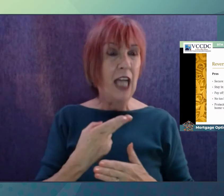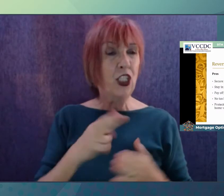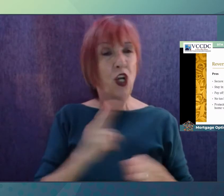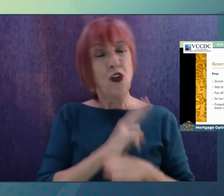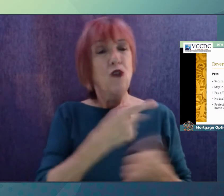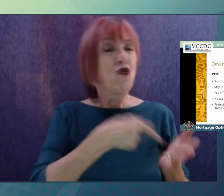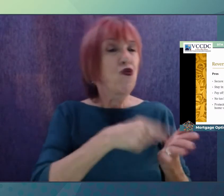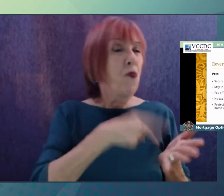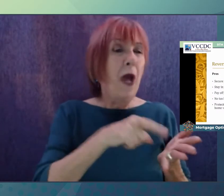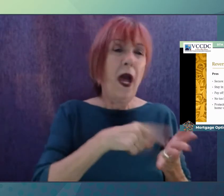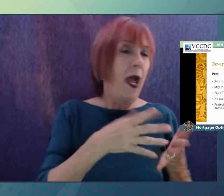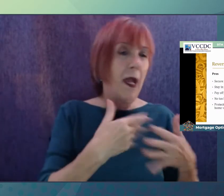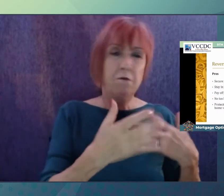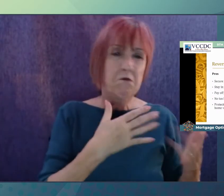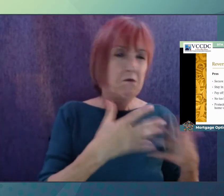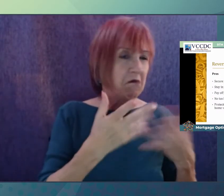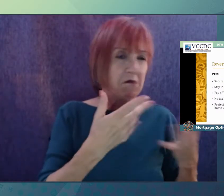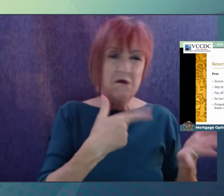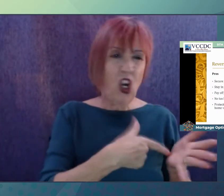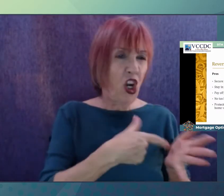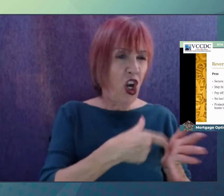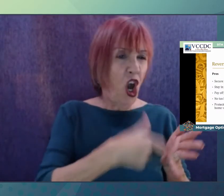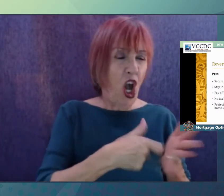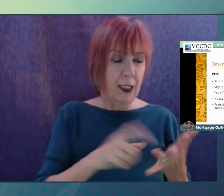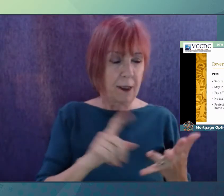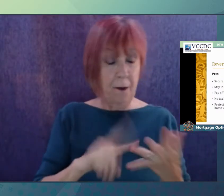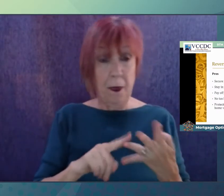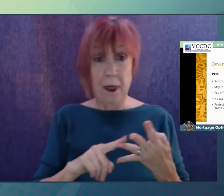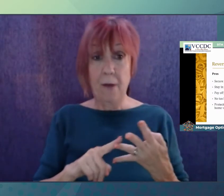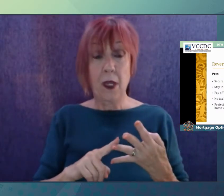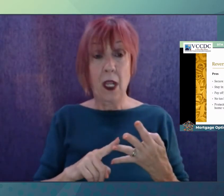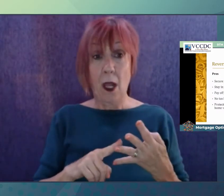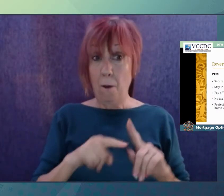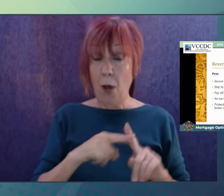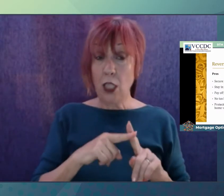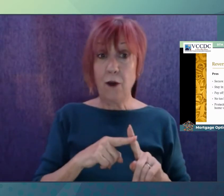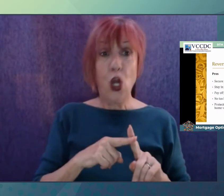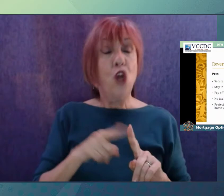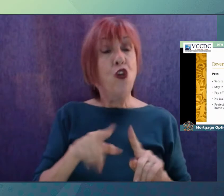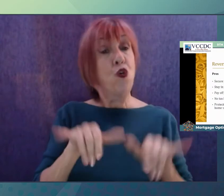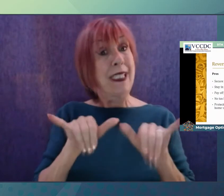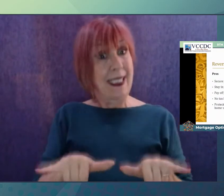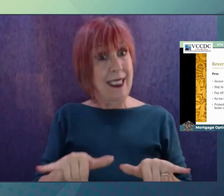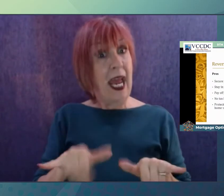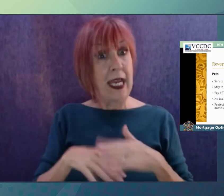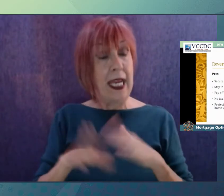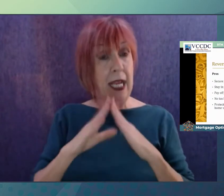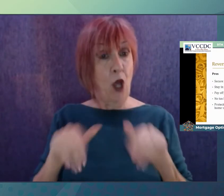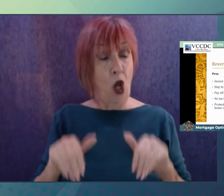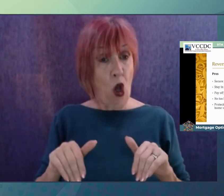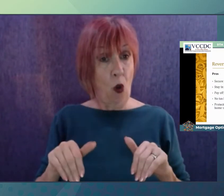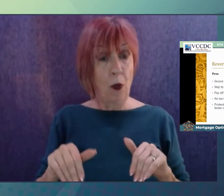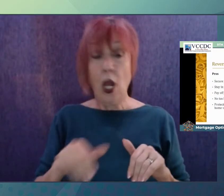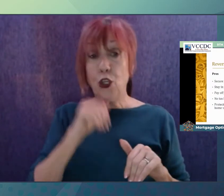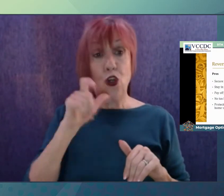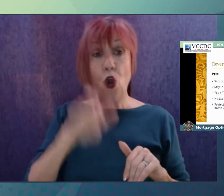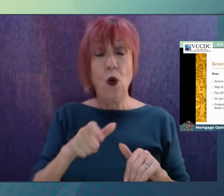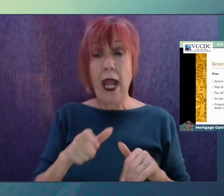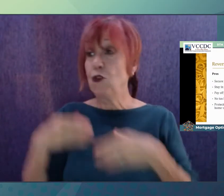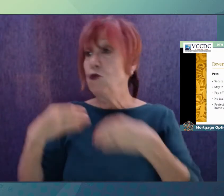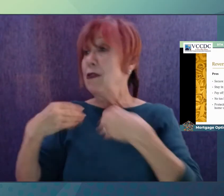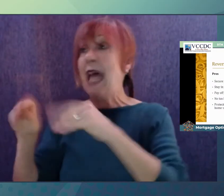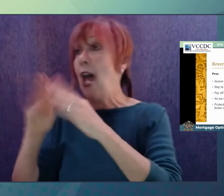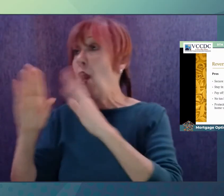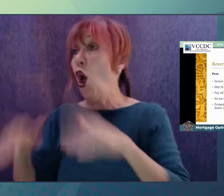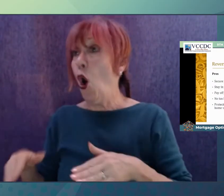in retirement. You can continue to stay in your home. Instead of having to sell your home in order to liquefy your asset, you can keep the